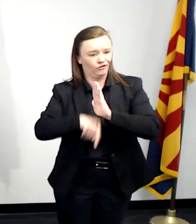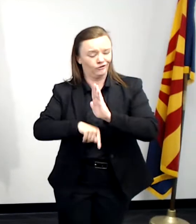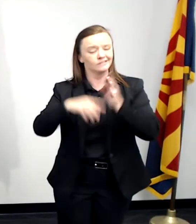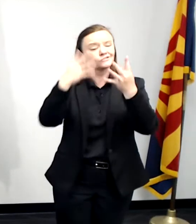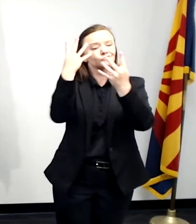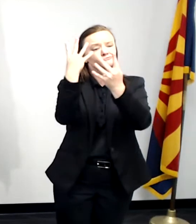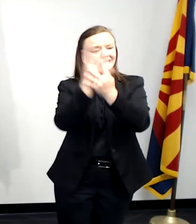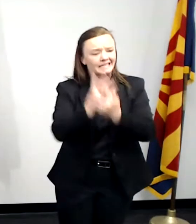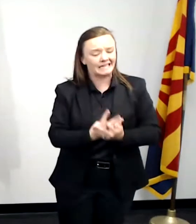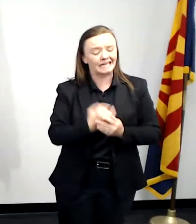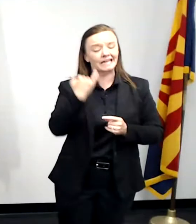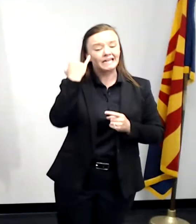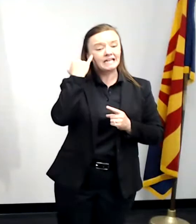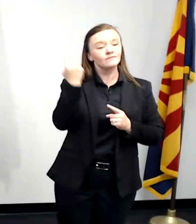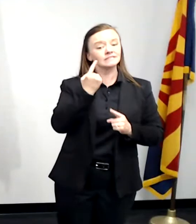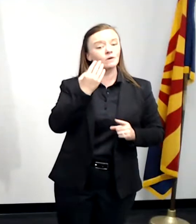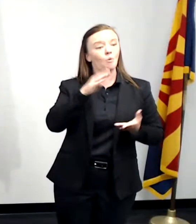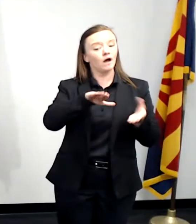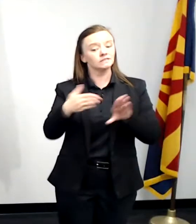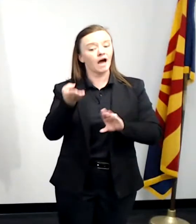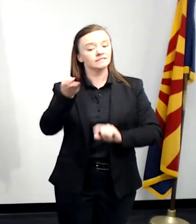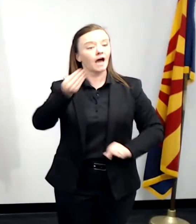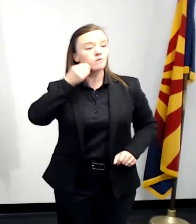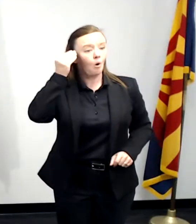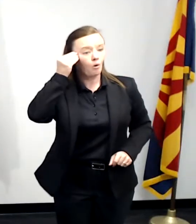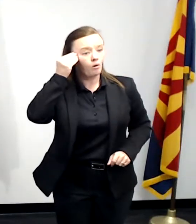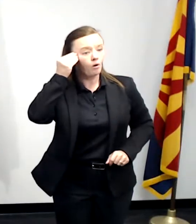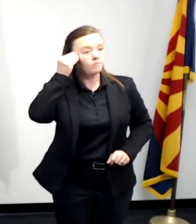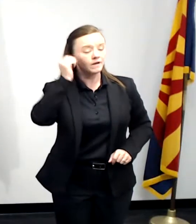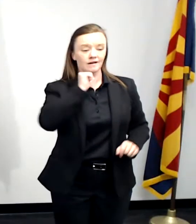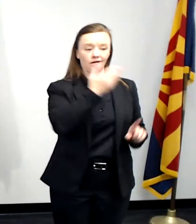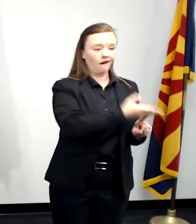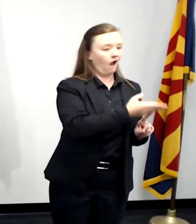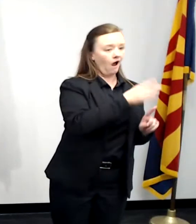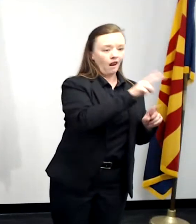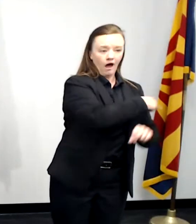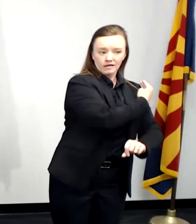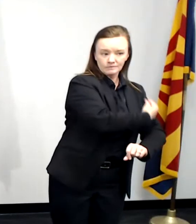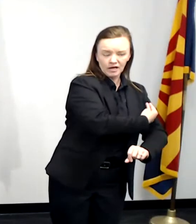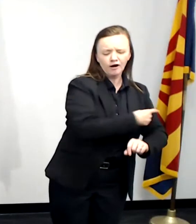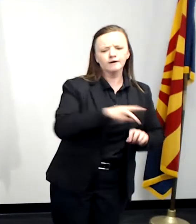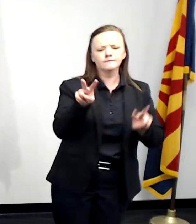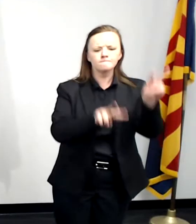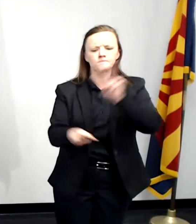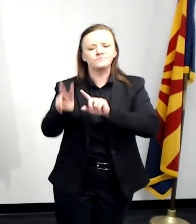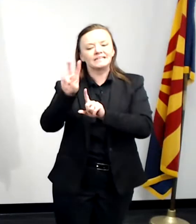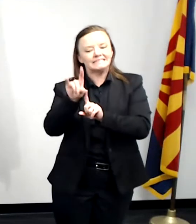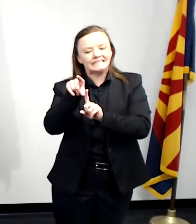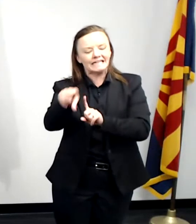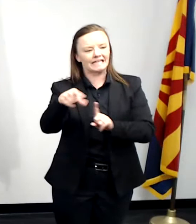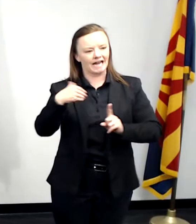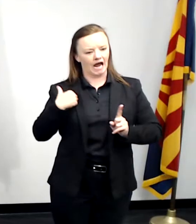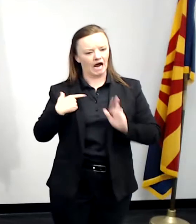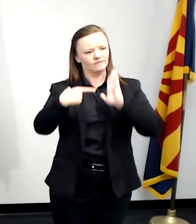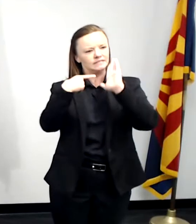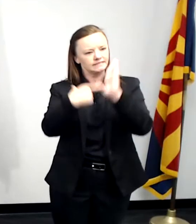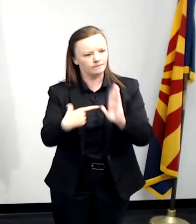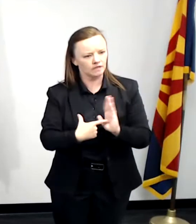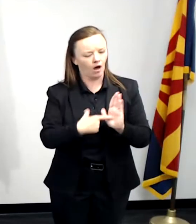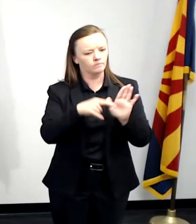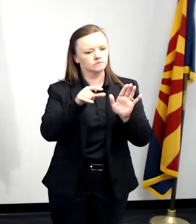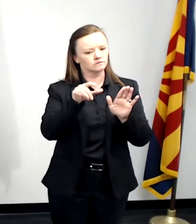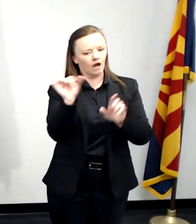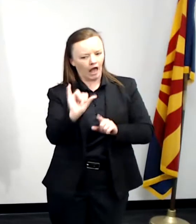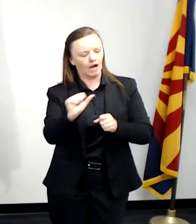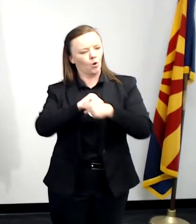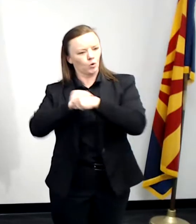for anyone who dies at home to see if they had symptoms consistent with COVID-19 before they passed, or